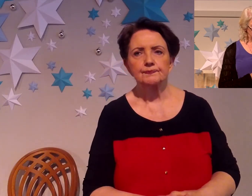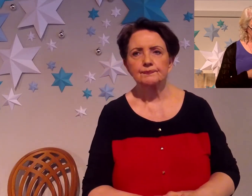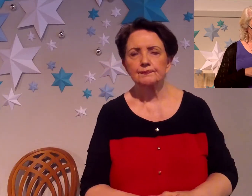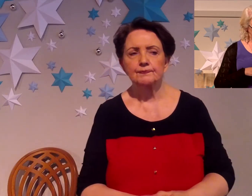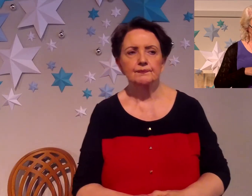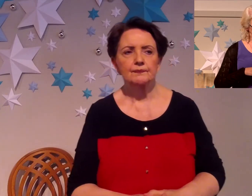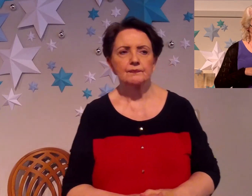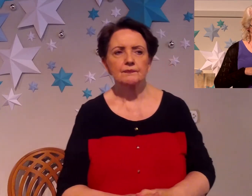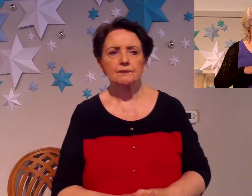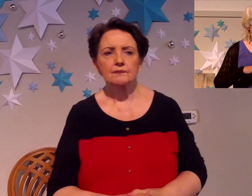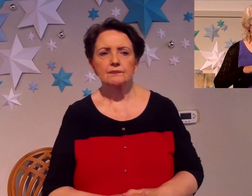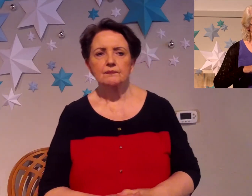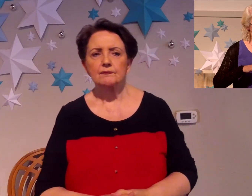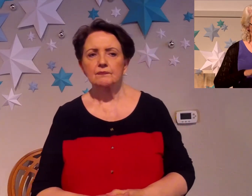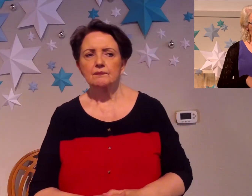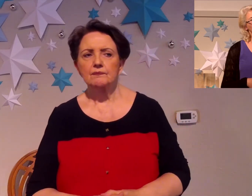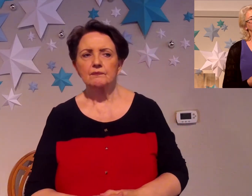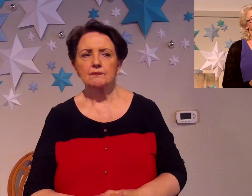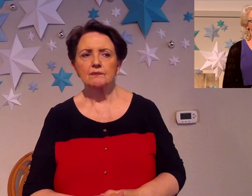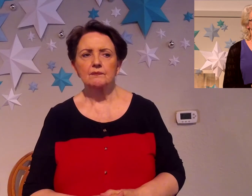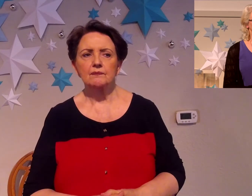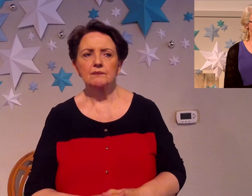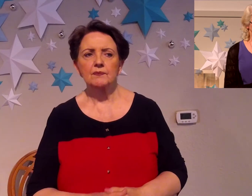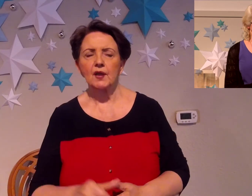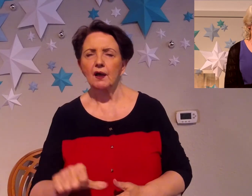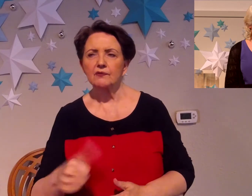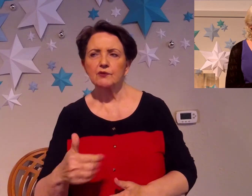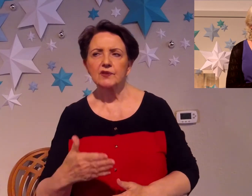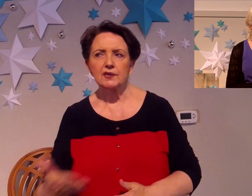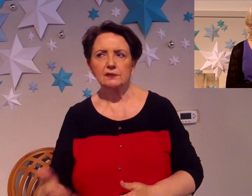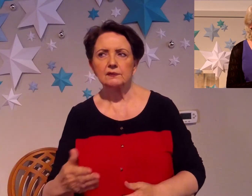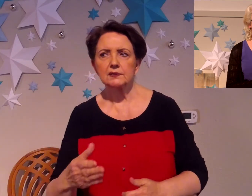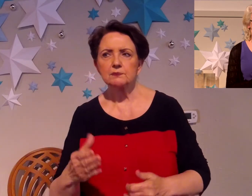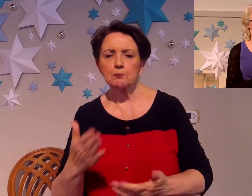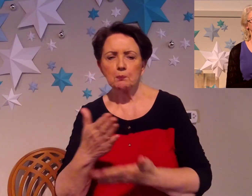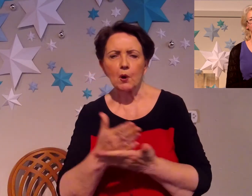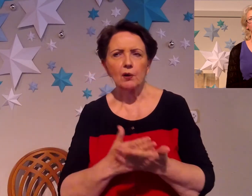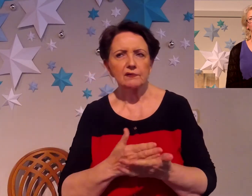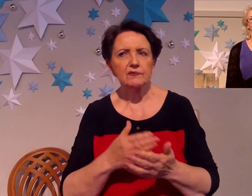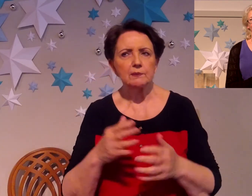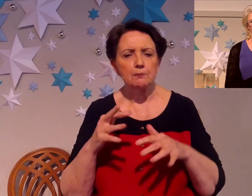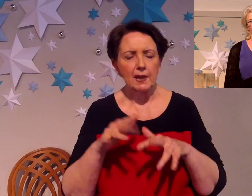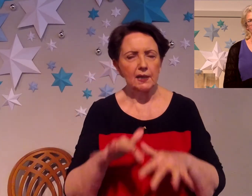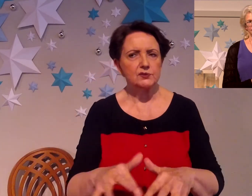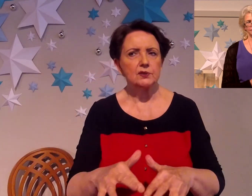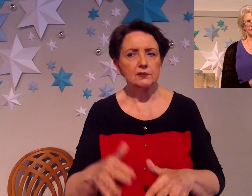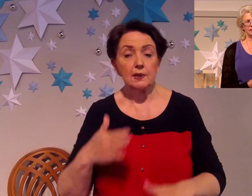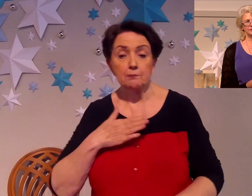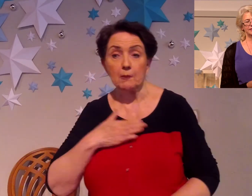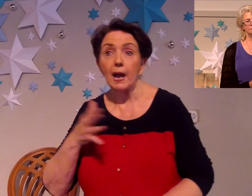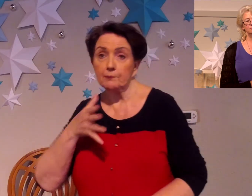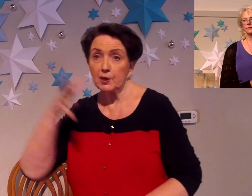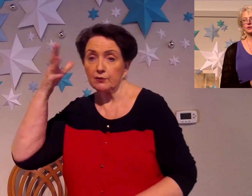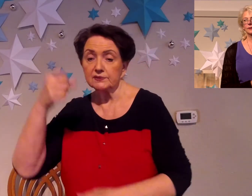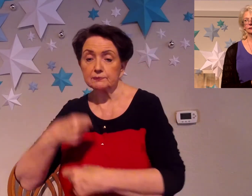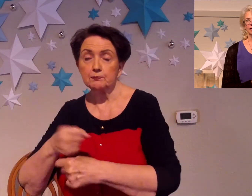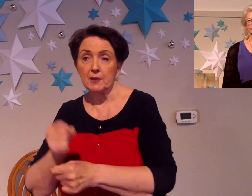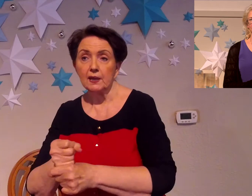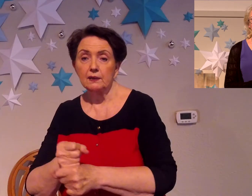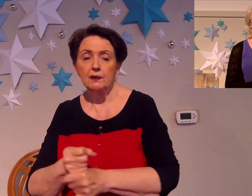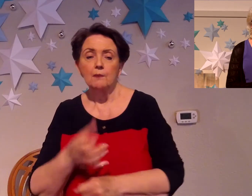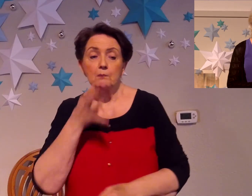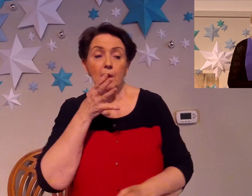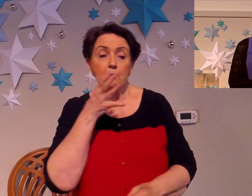really is part of that magic that my parents made for us is that my mother spent a